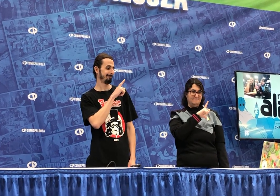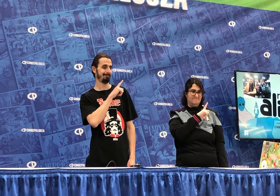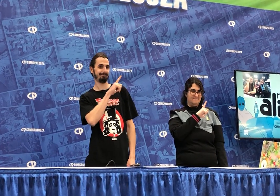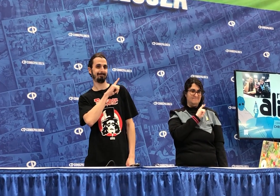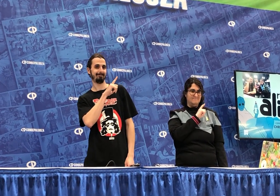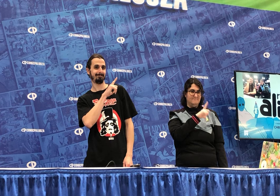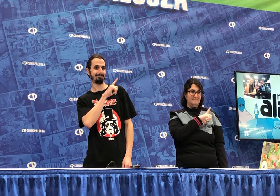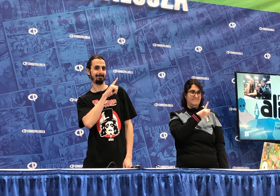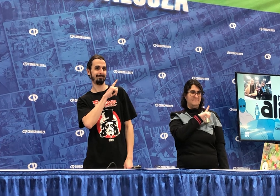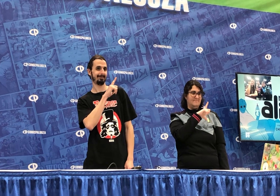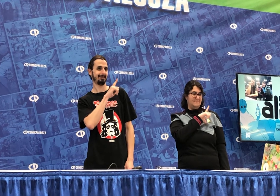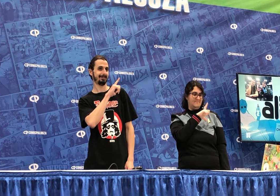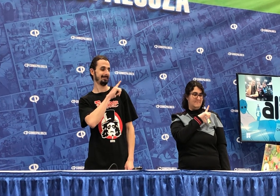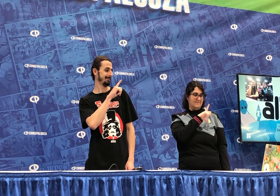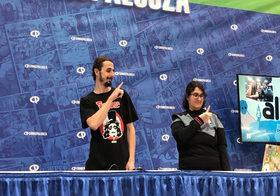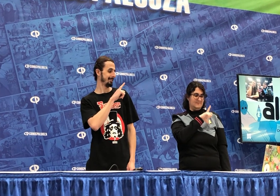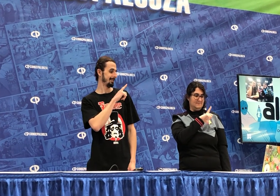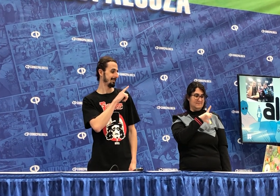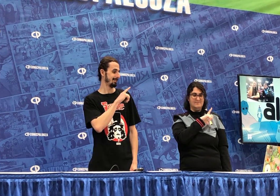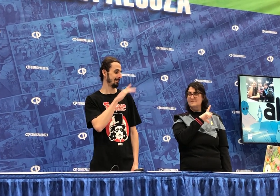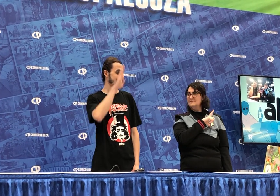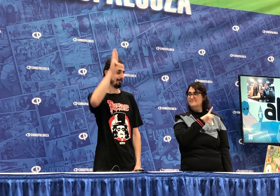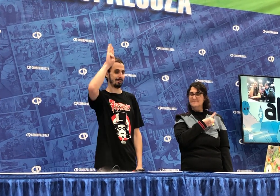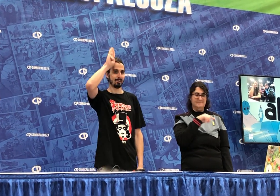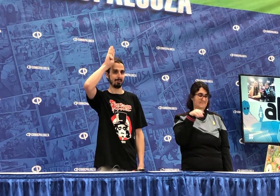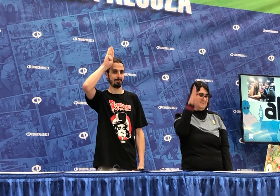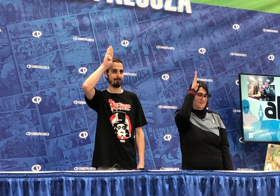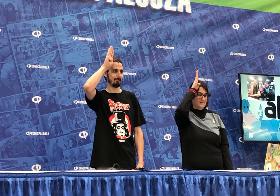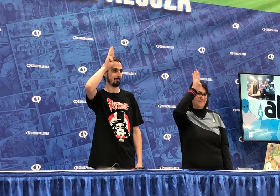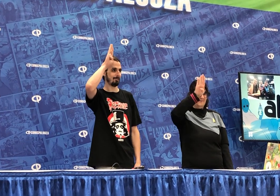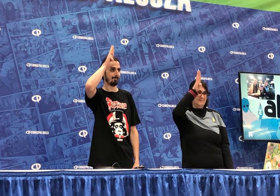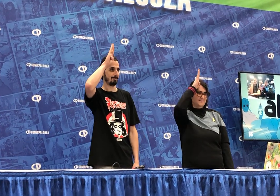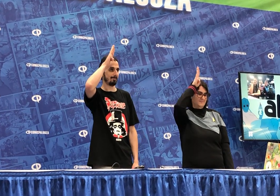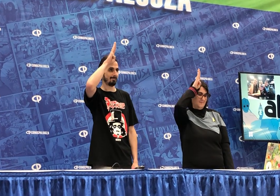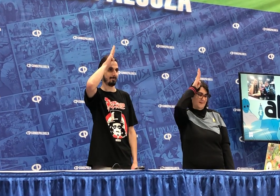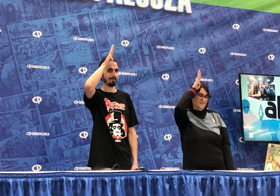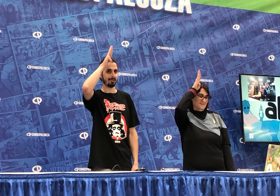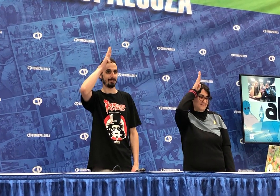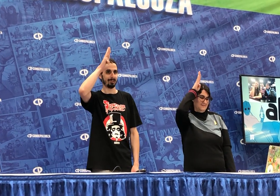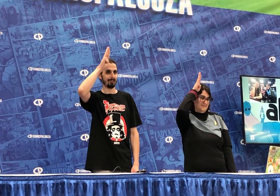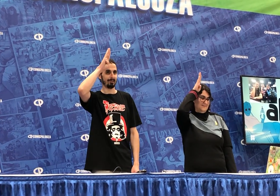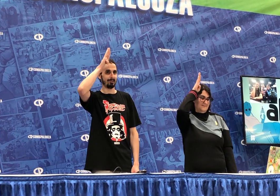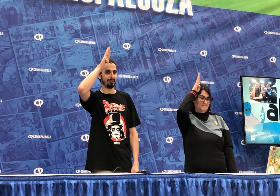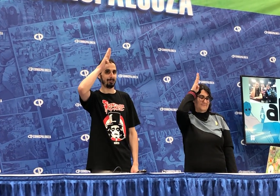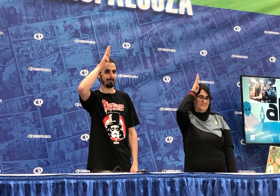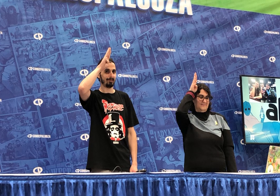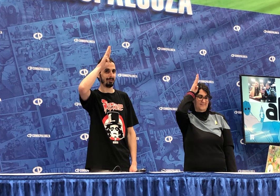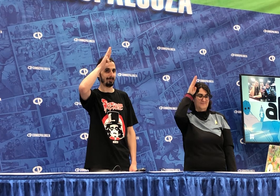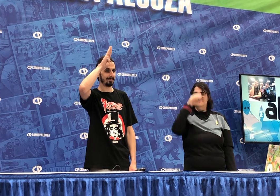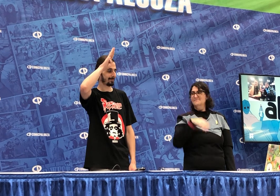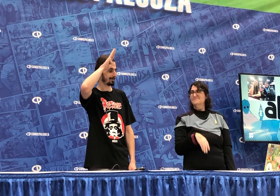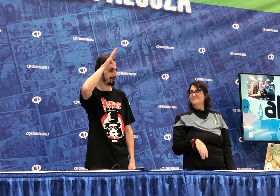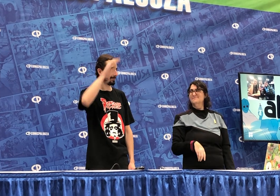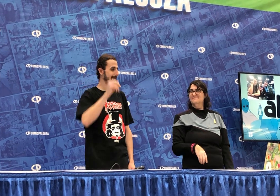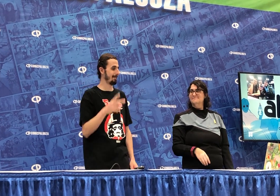officer. Liv is also right here because that's where the sign for cop is. And then Ben is up here on the temple on